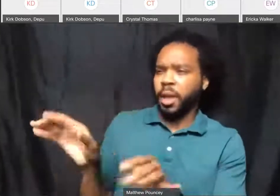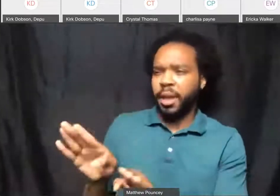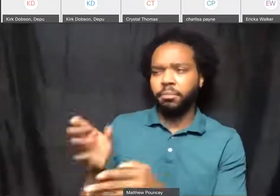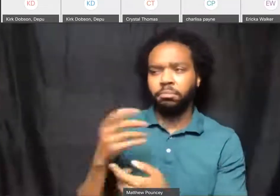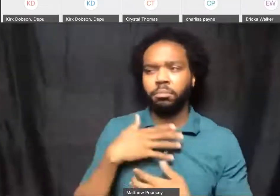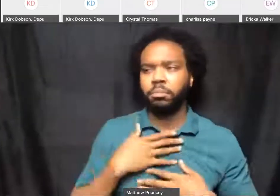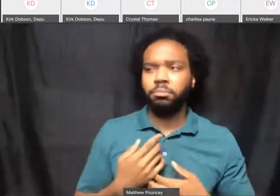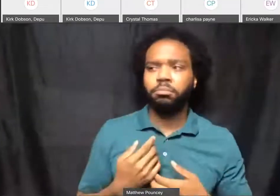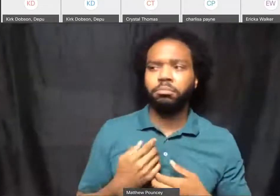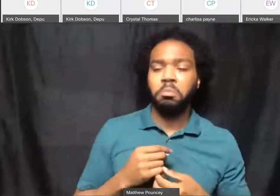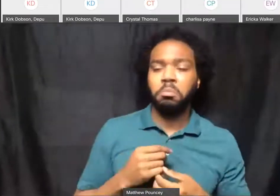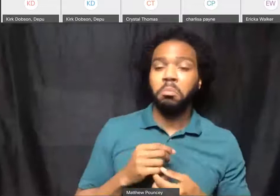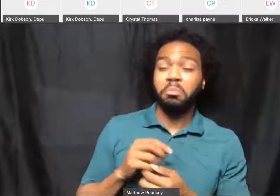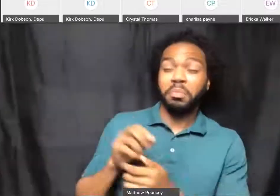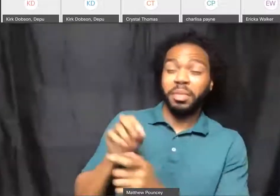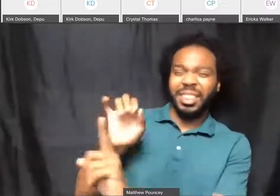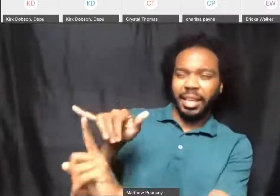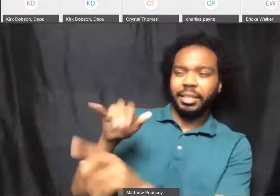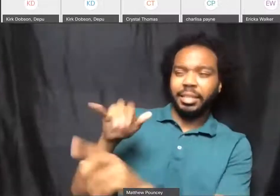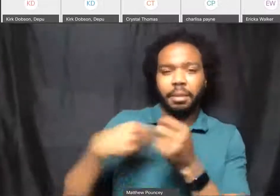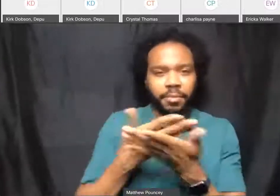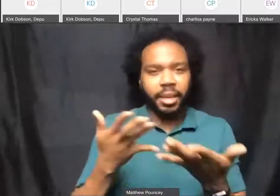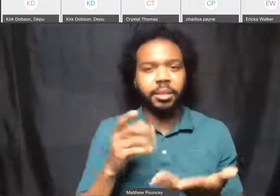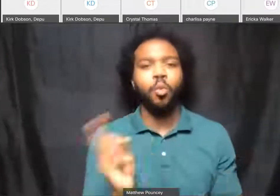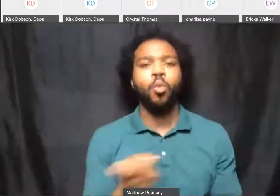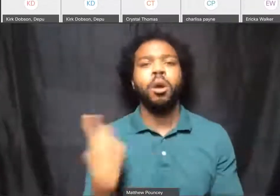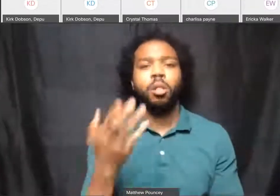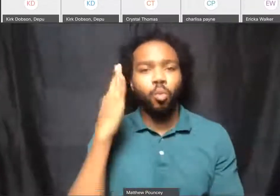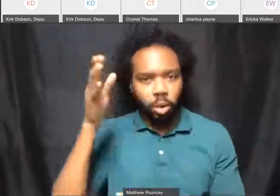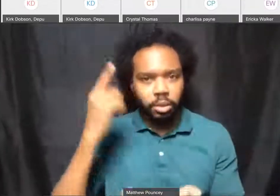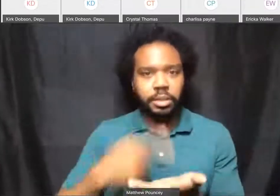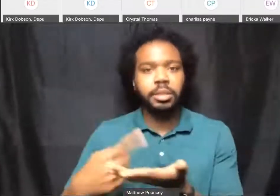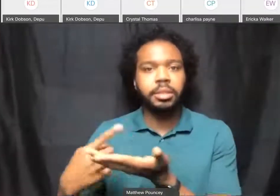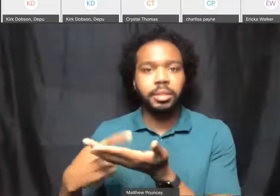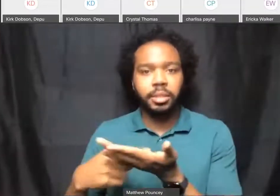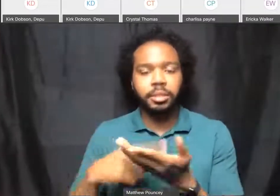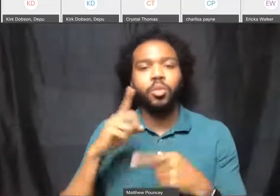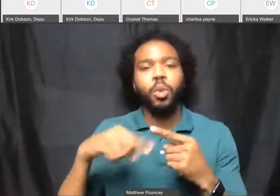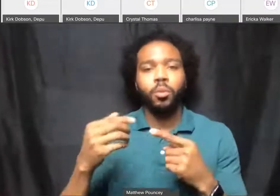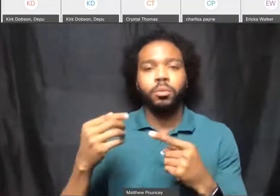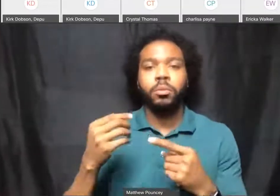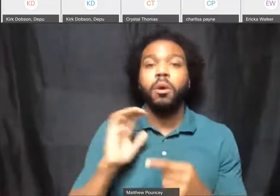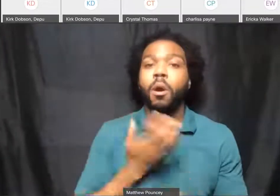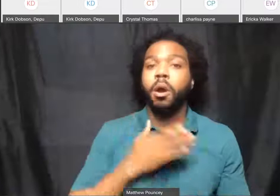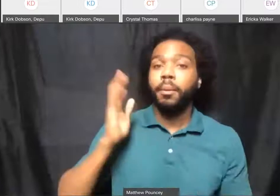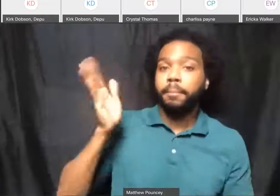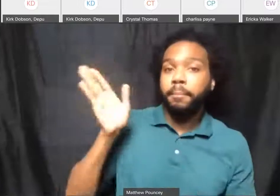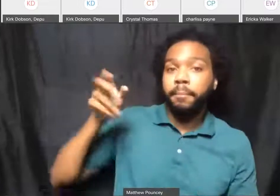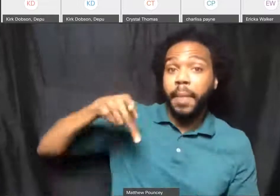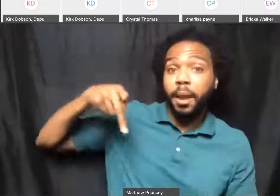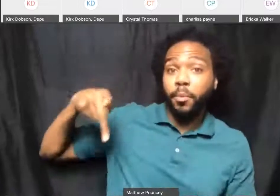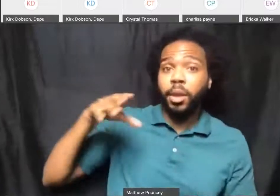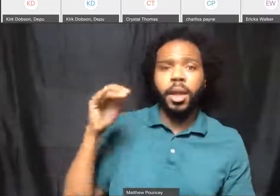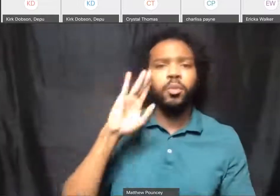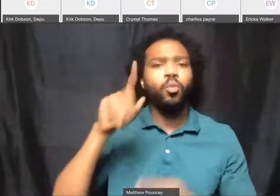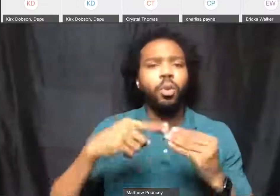are the kinds of things that we will be talking about when we do in the PowerPoints that we're doing and when we have the discussions